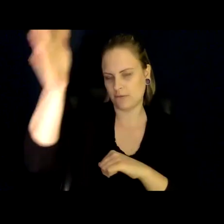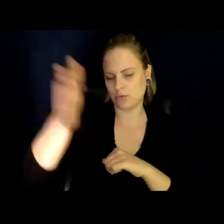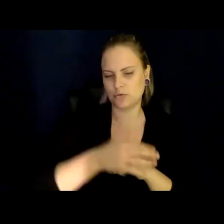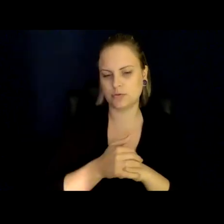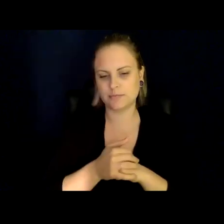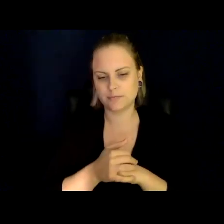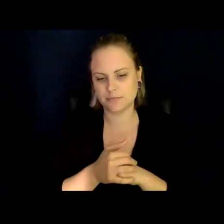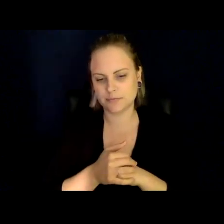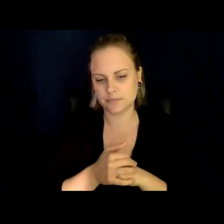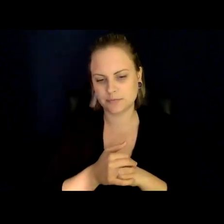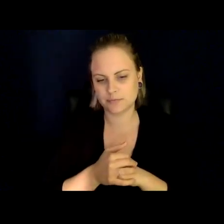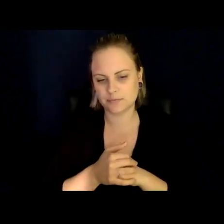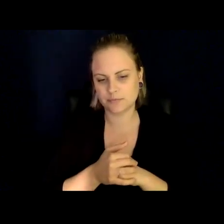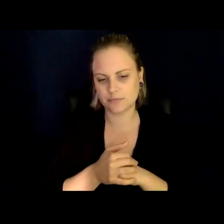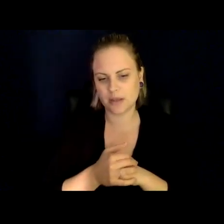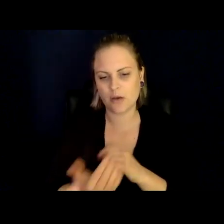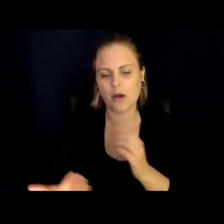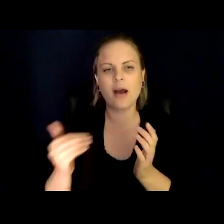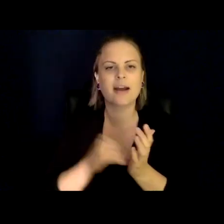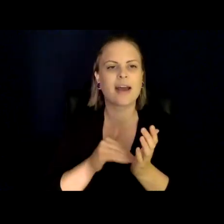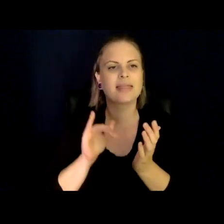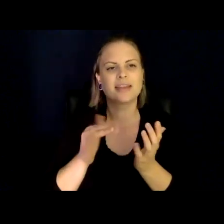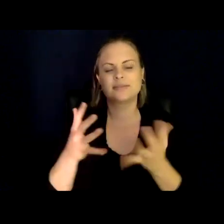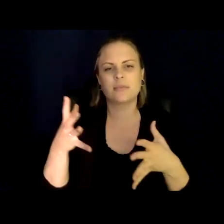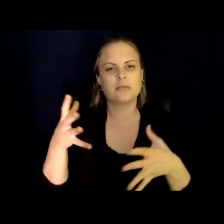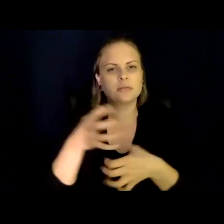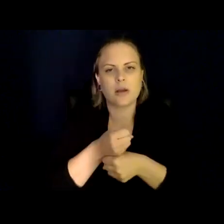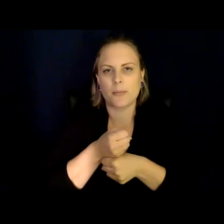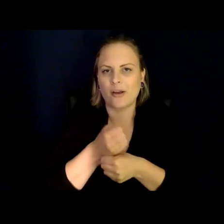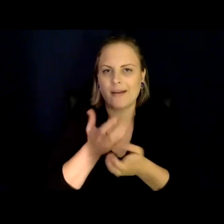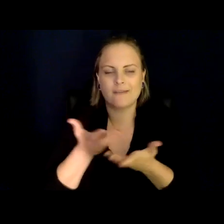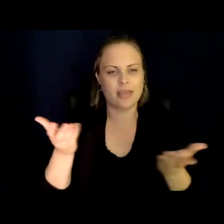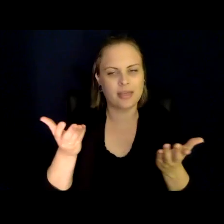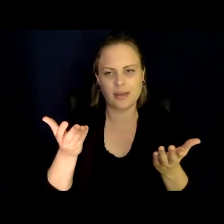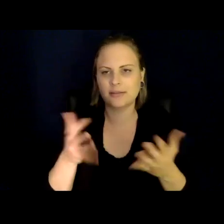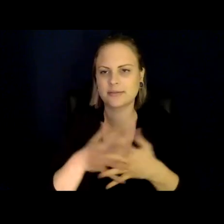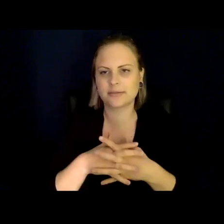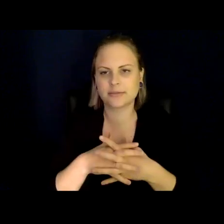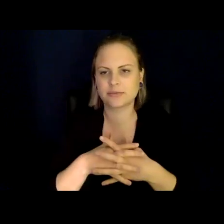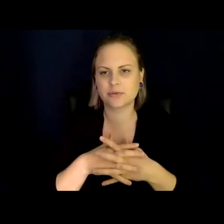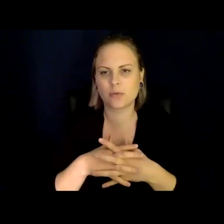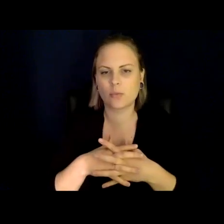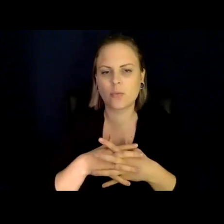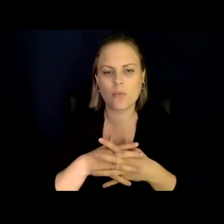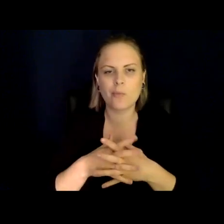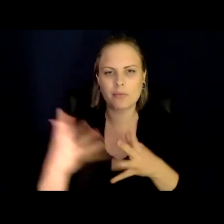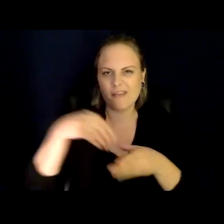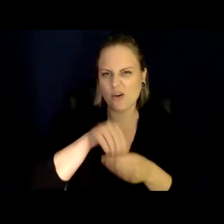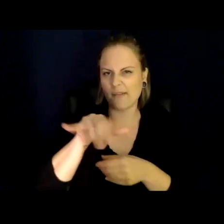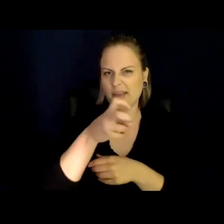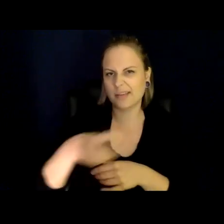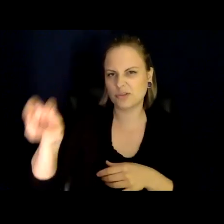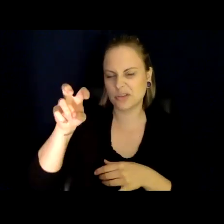that is, again, a kind of summary of things that were part of the trip.